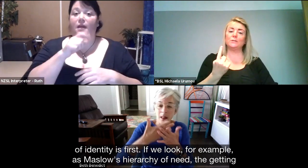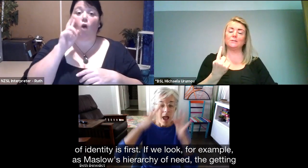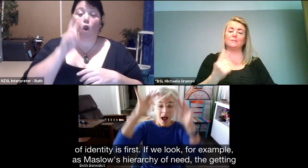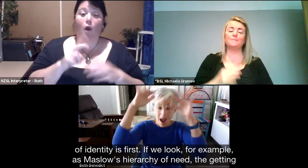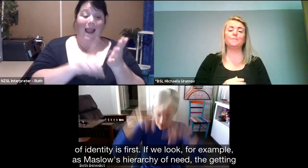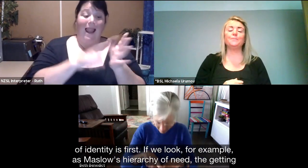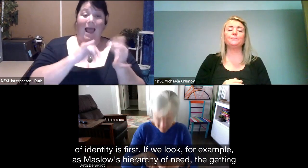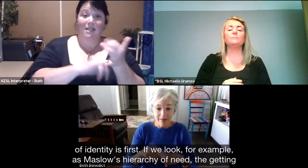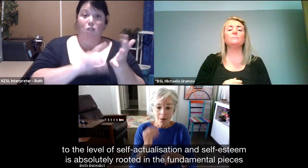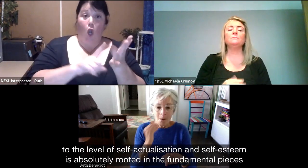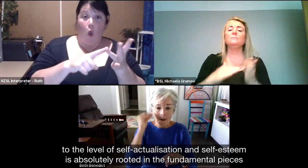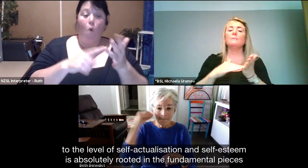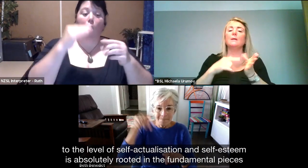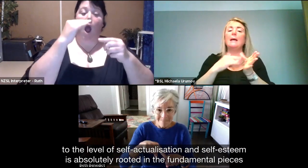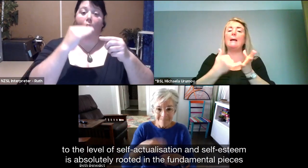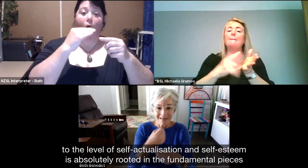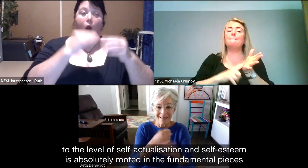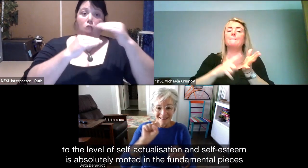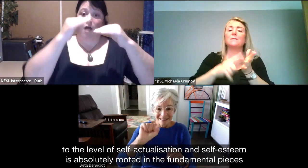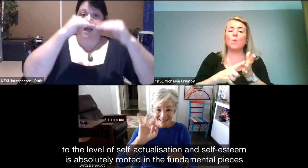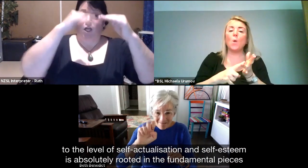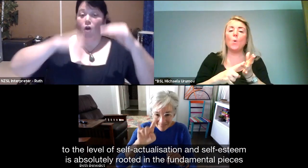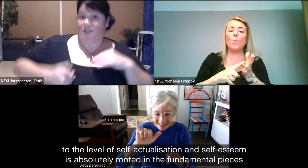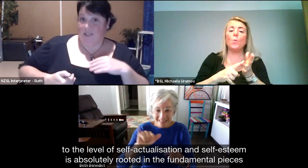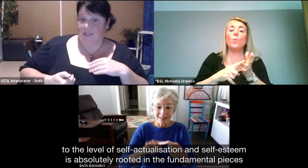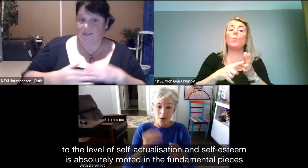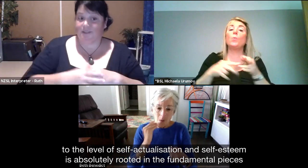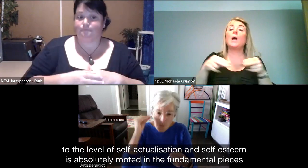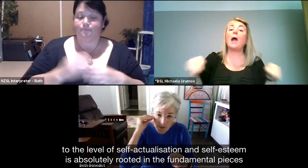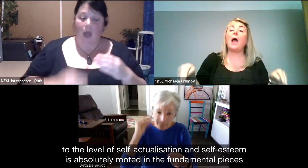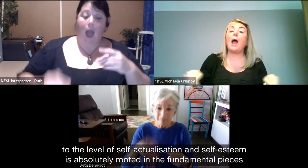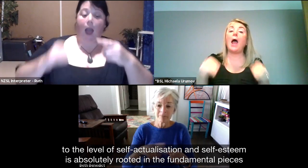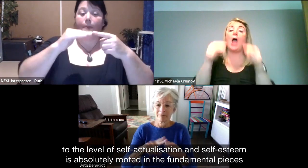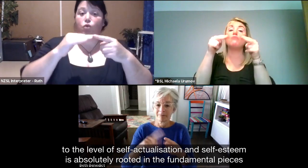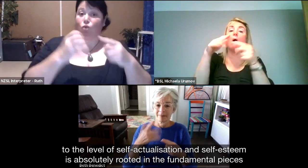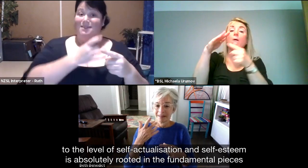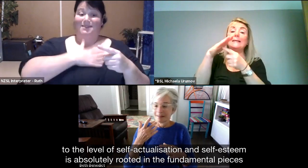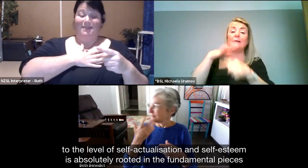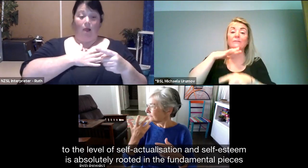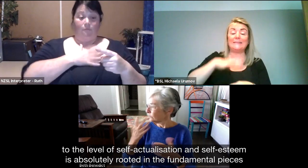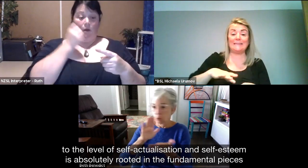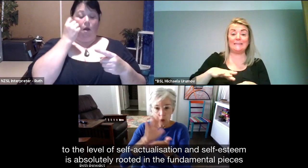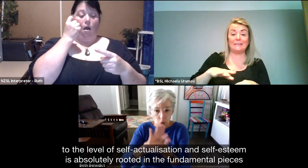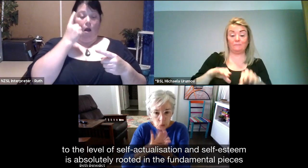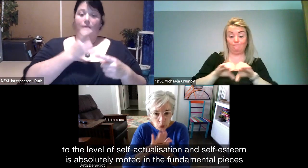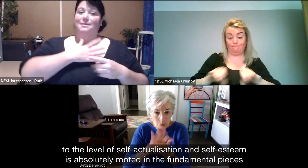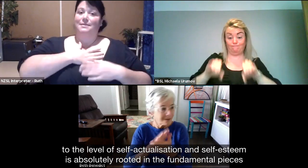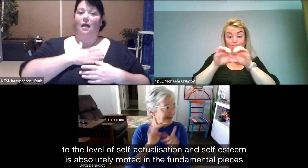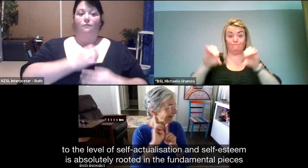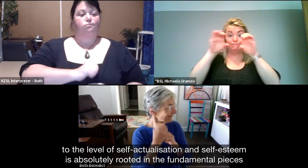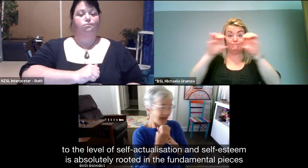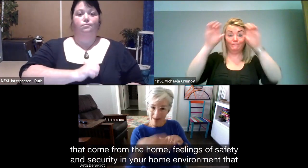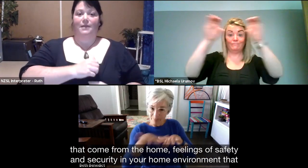getting to the level of self-actualisation and self-esteem is absolutely rooted in the